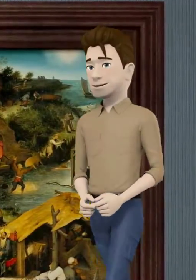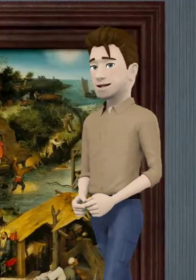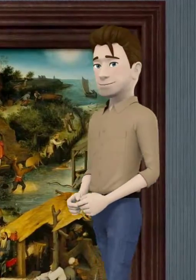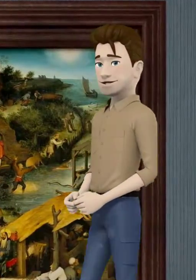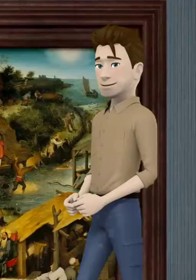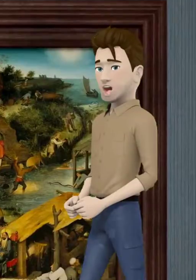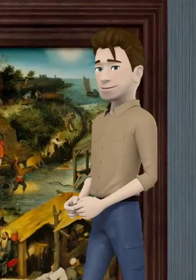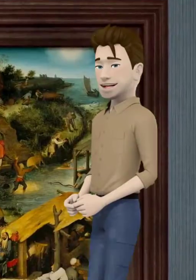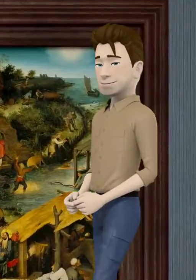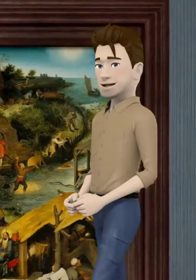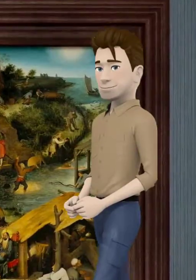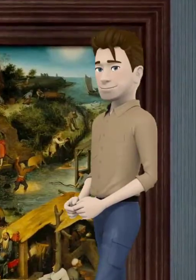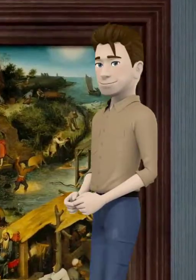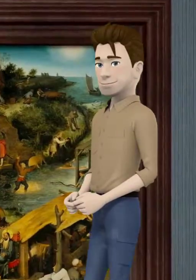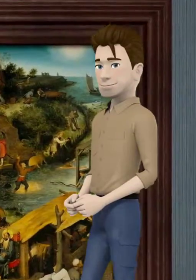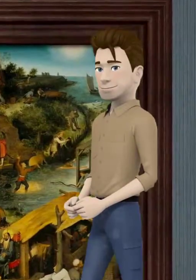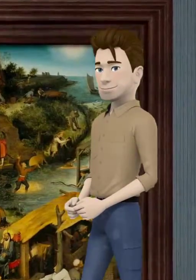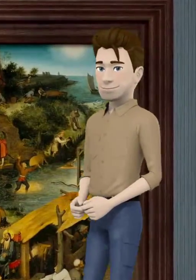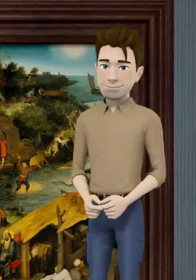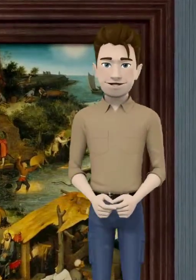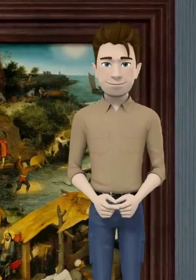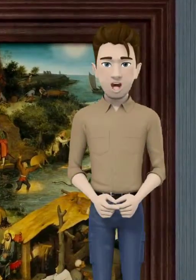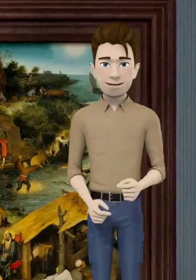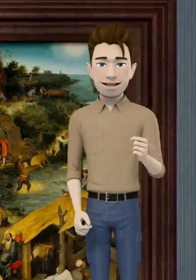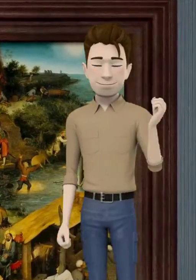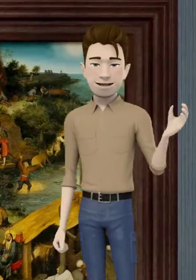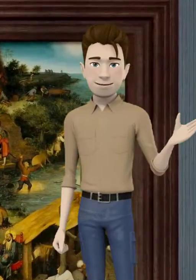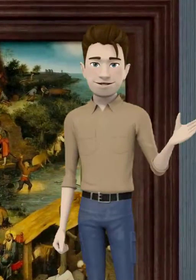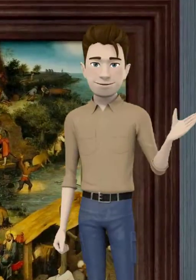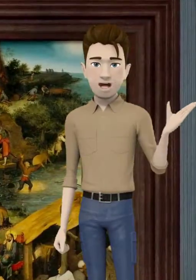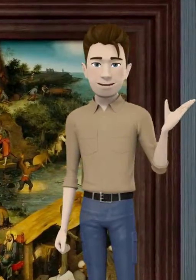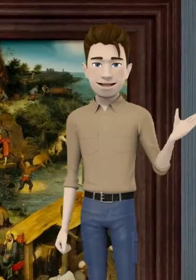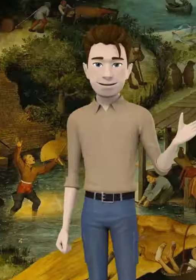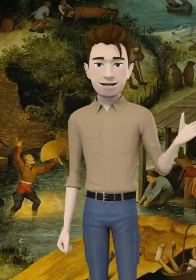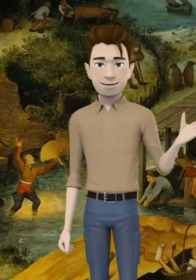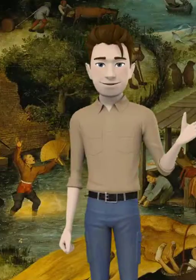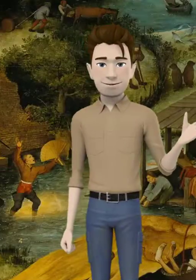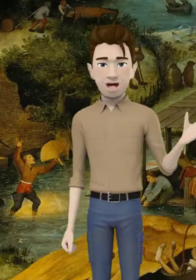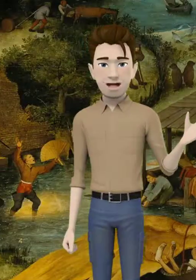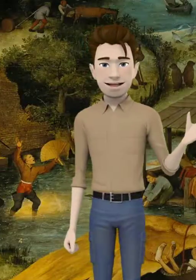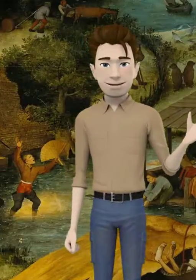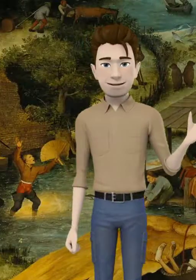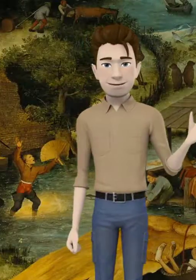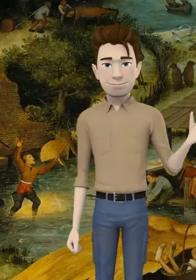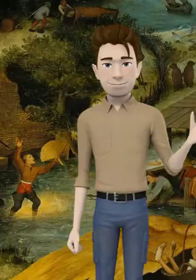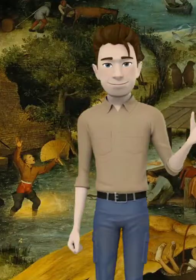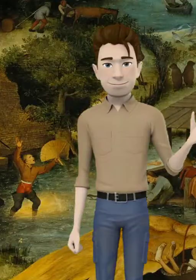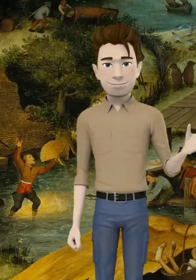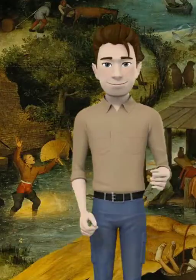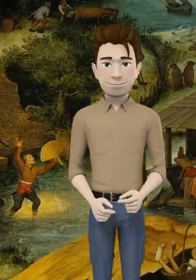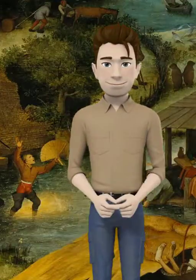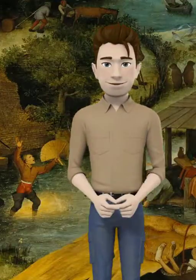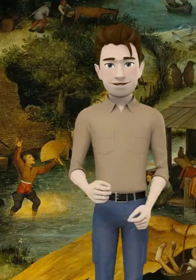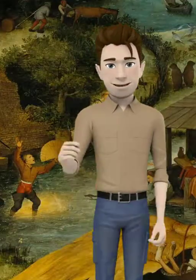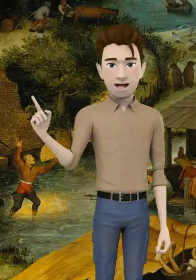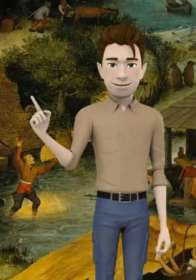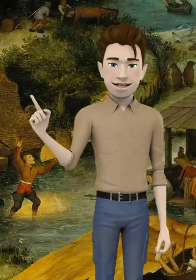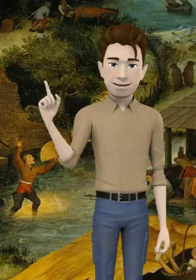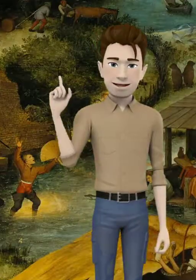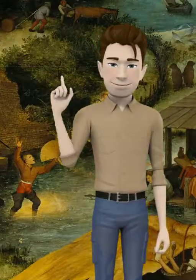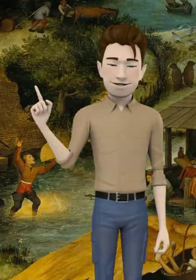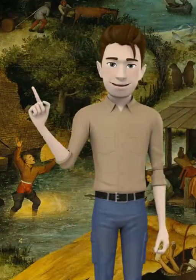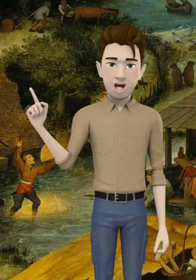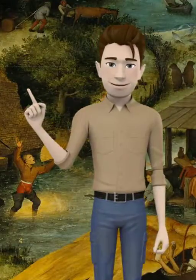of human nature. Everyone, he suggests, is pretty much deranged. Here's a man throwing his money into the river. There's a